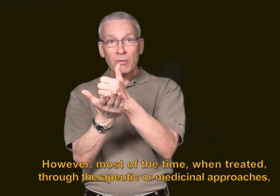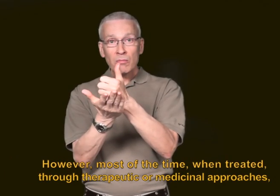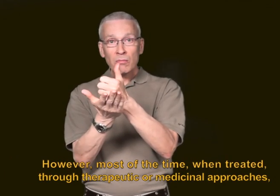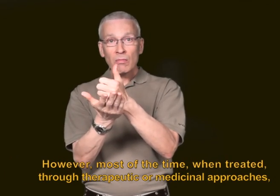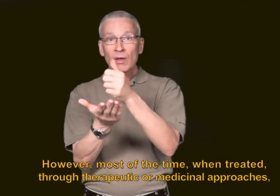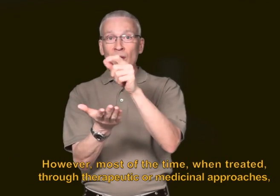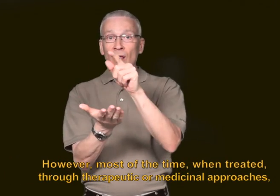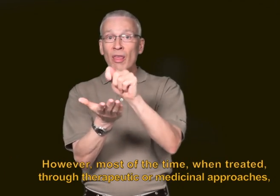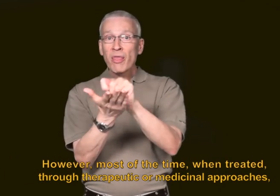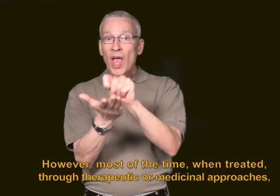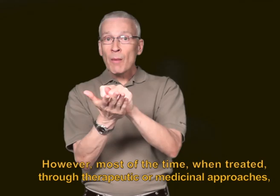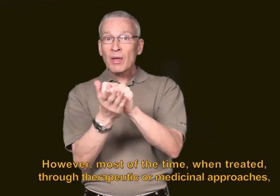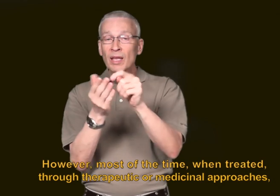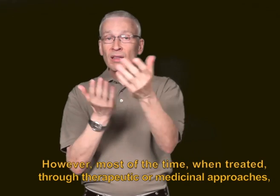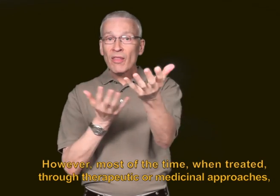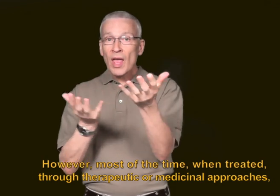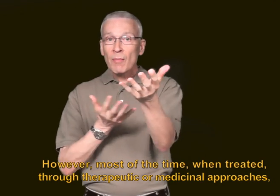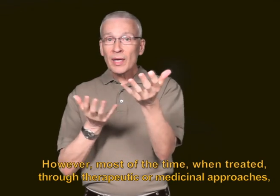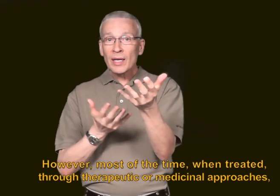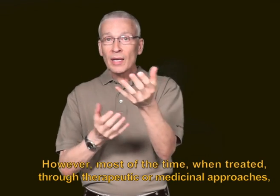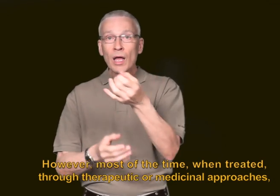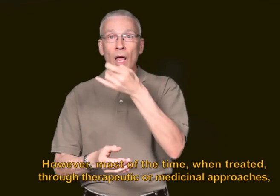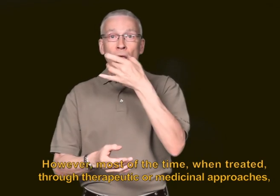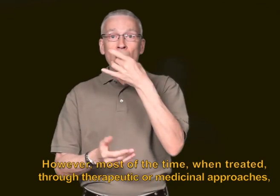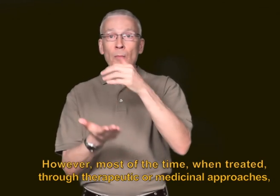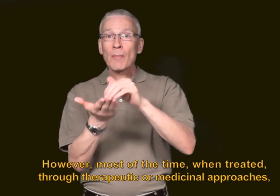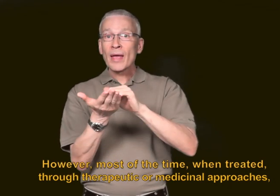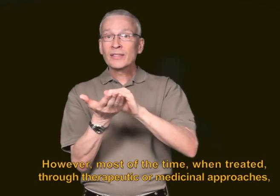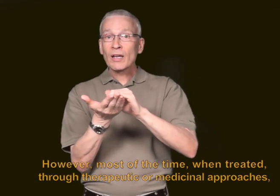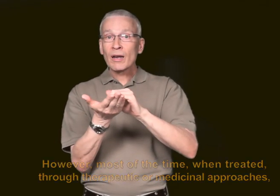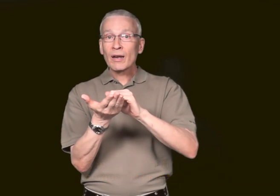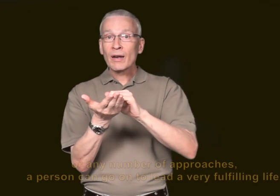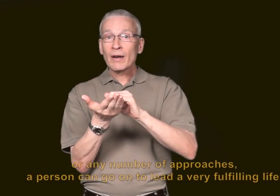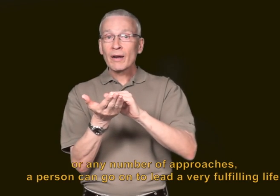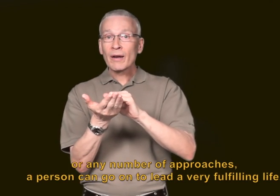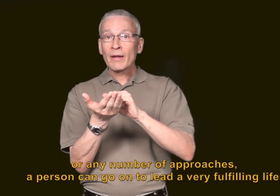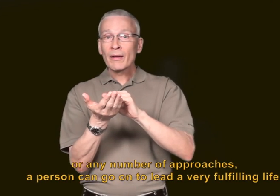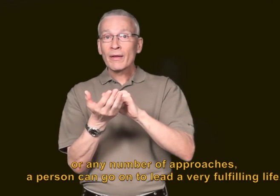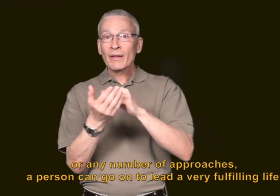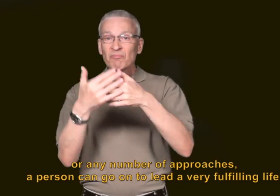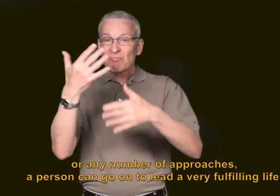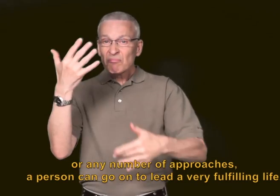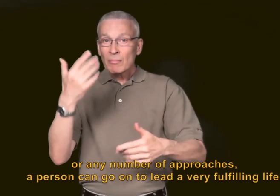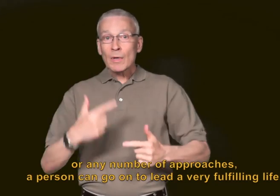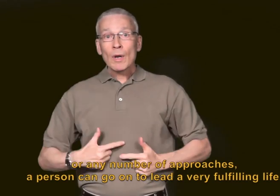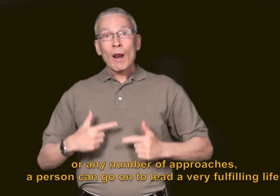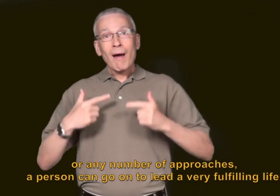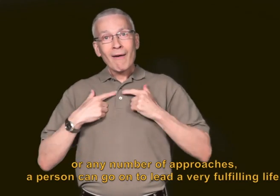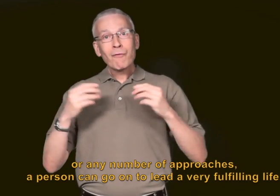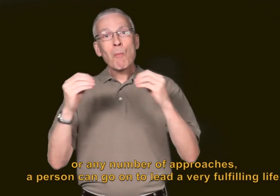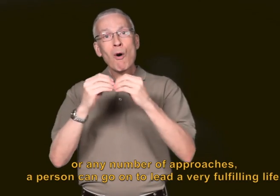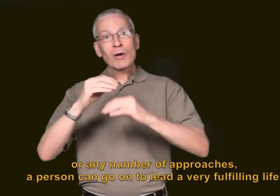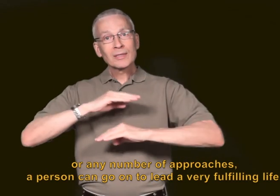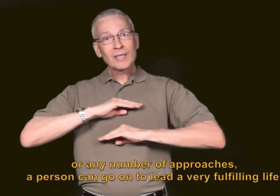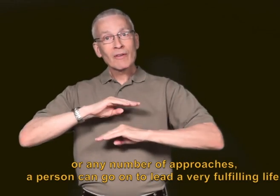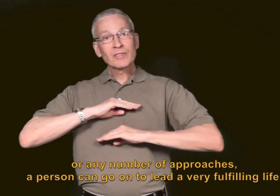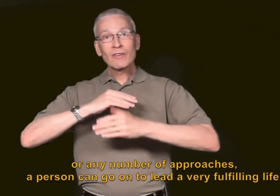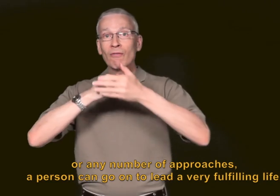treated through therapeutic or medicinal approaches, or any number of approaches, a person can go on to lead a